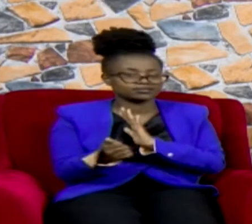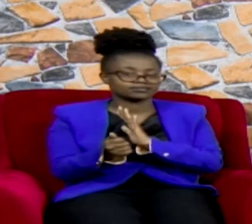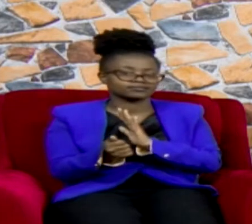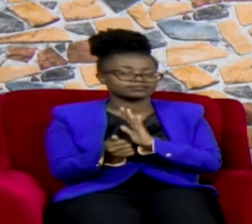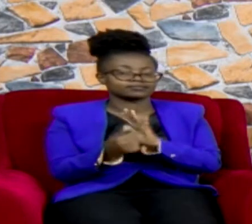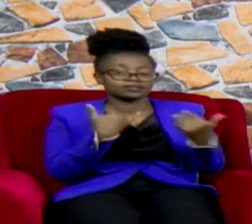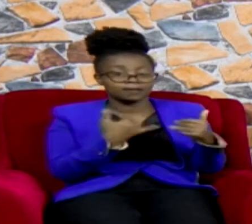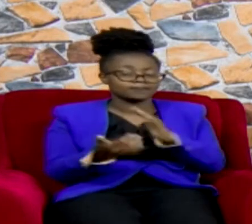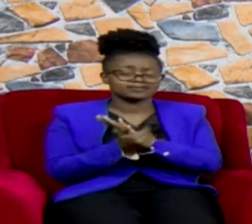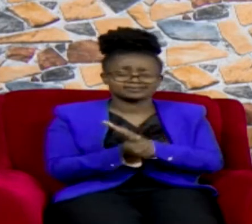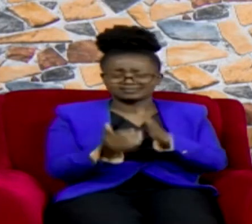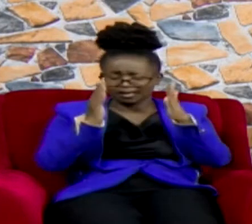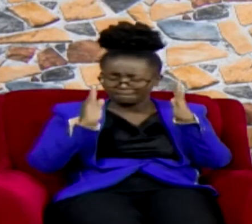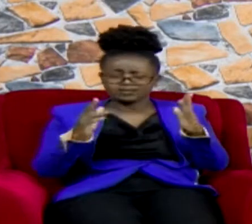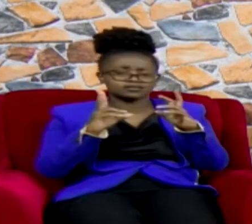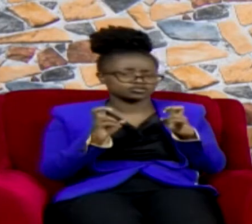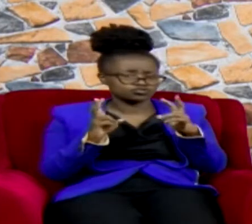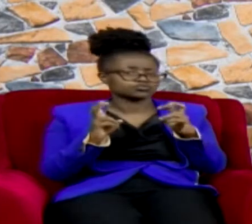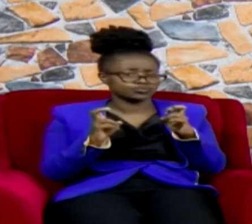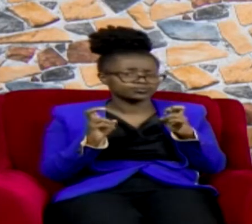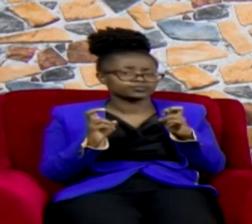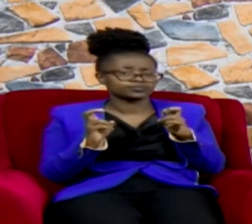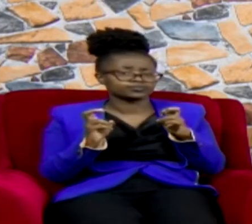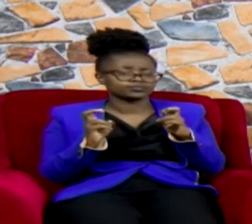Play skills is a big issue. And